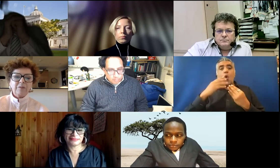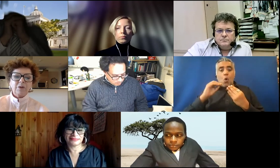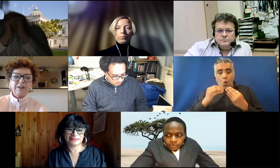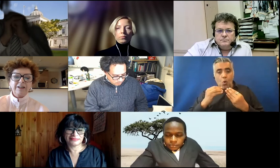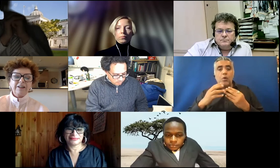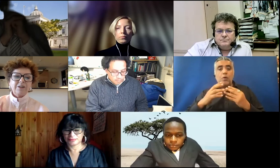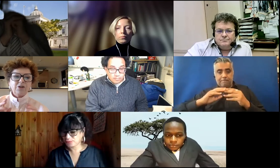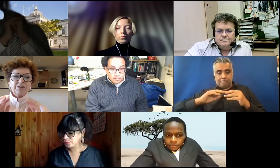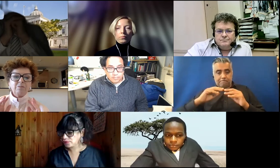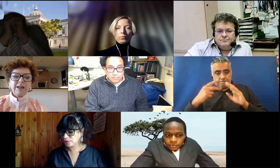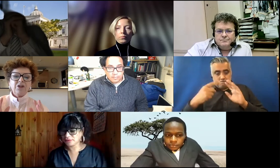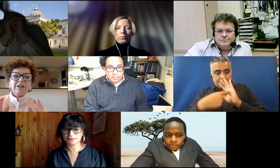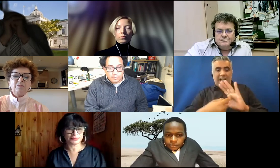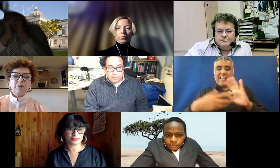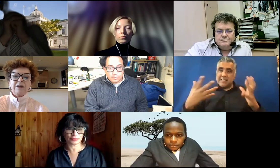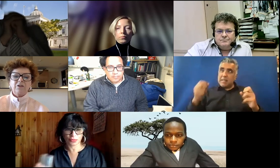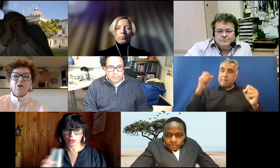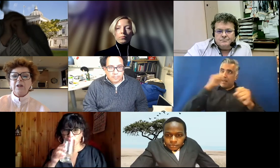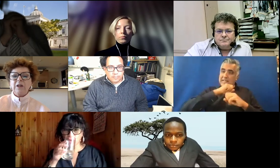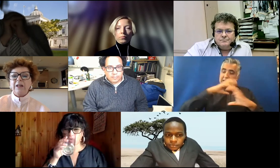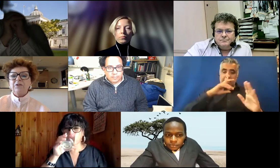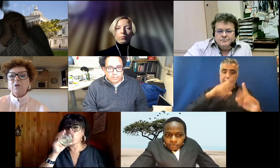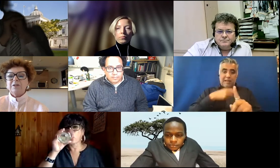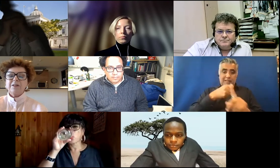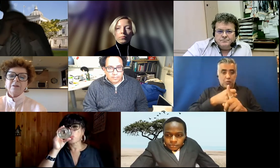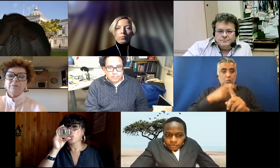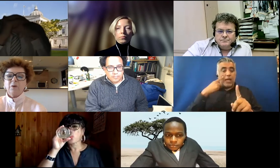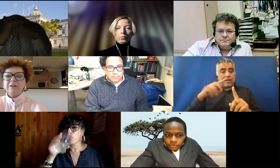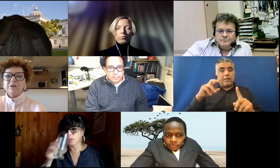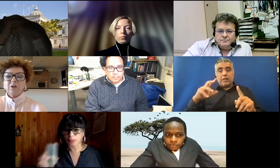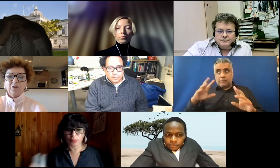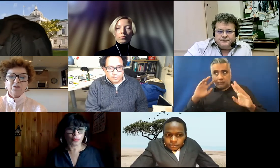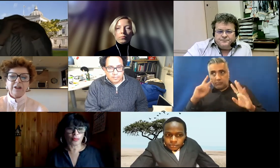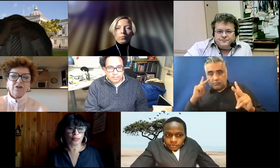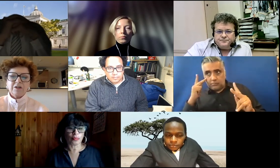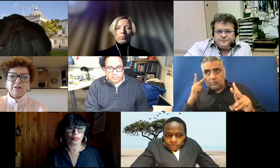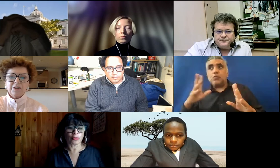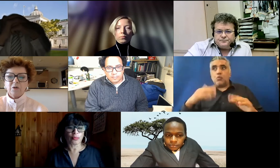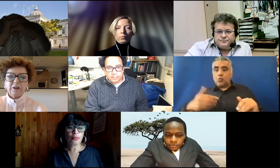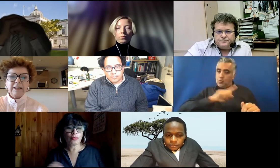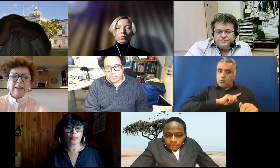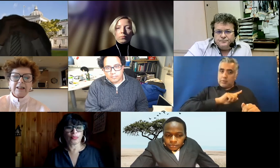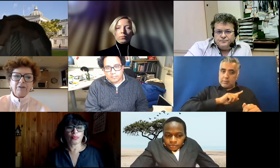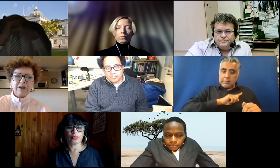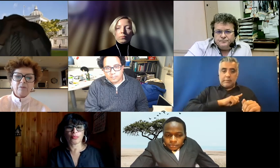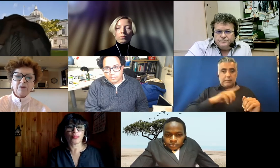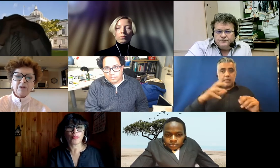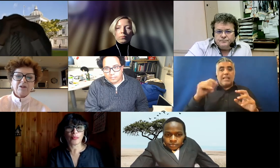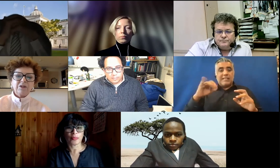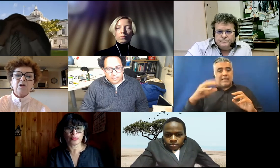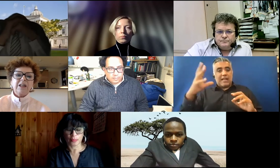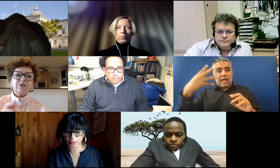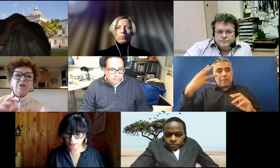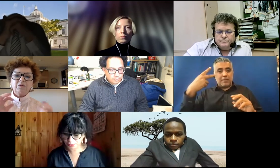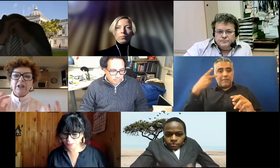the camera. So just imagine the impact on your level of neuroticism points or your conscientiousness score if the camera saw